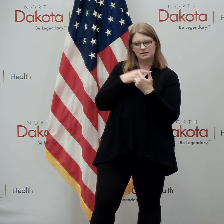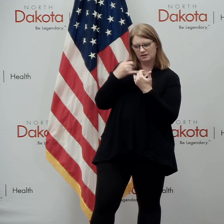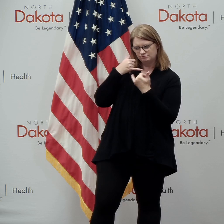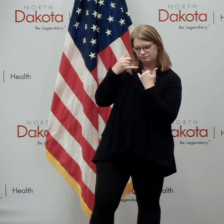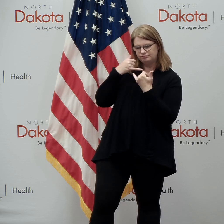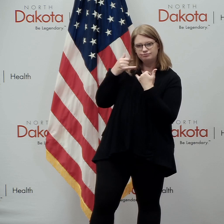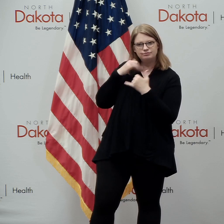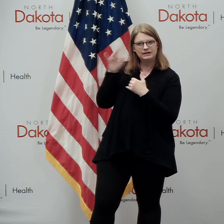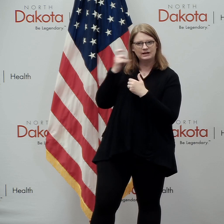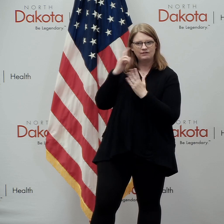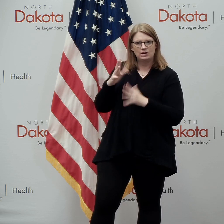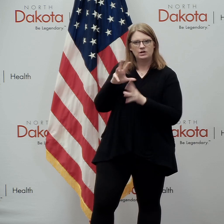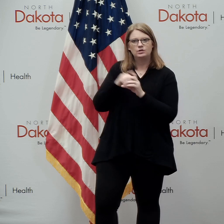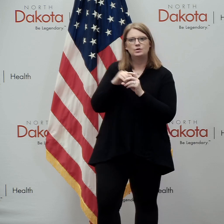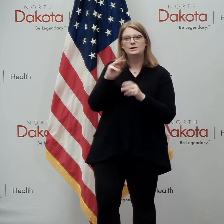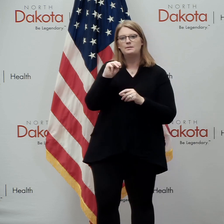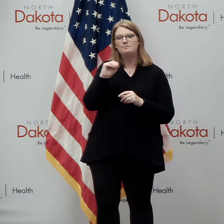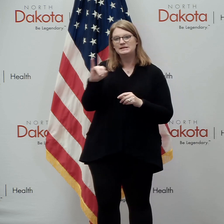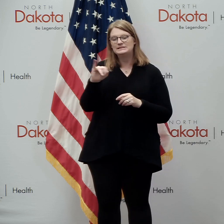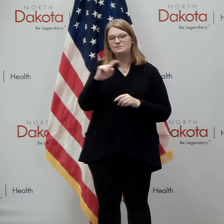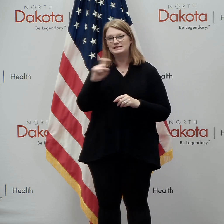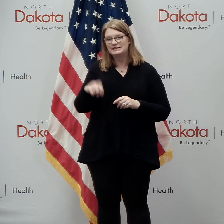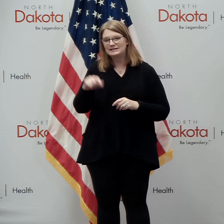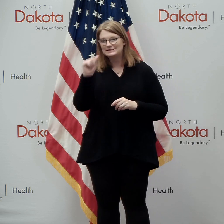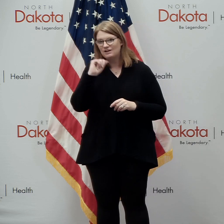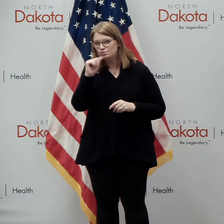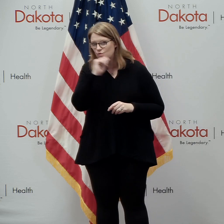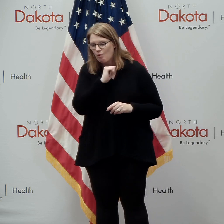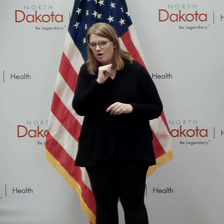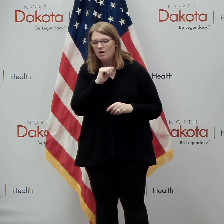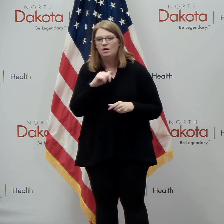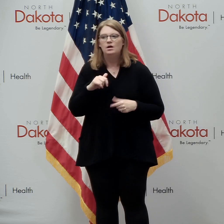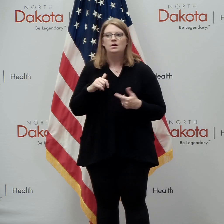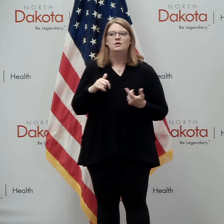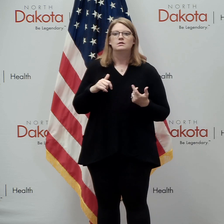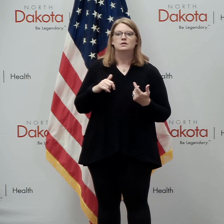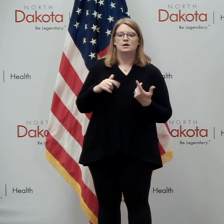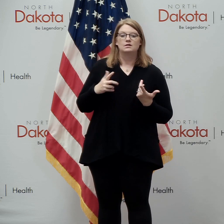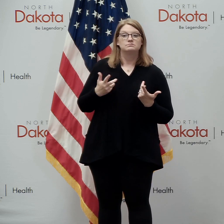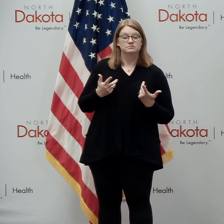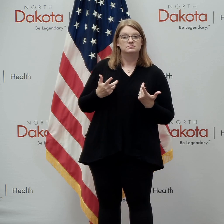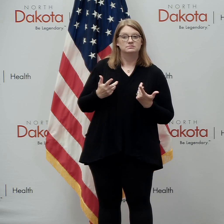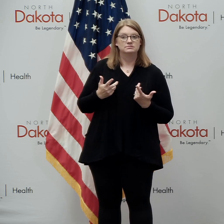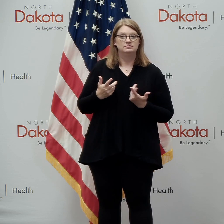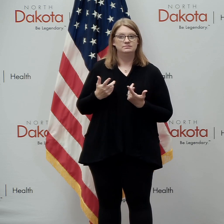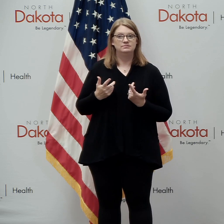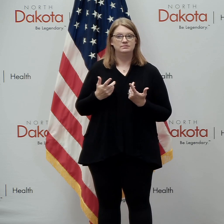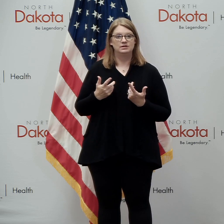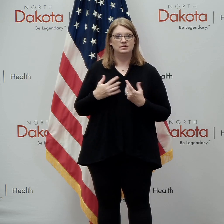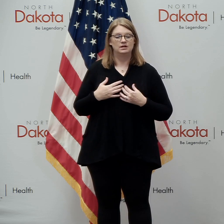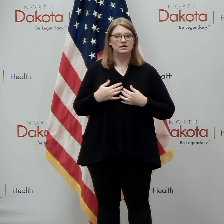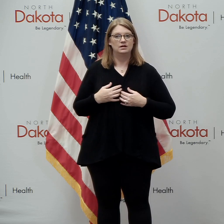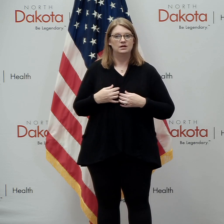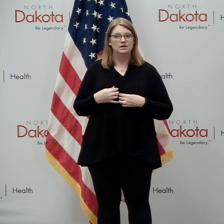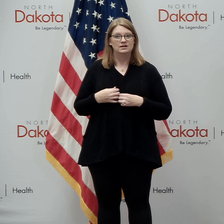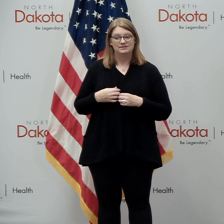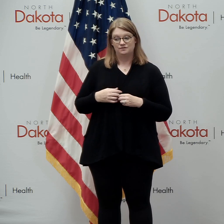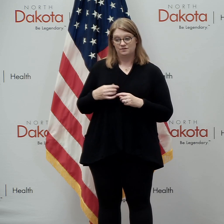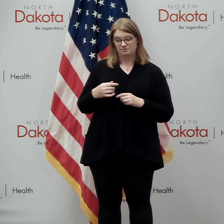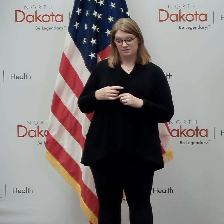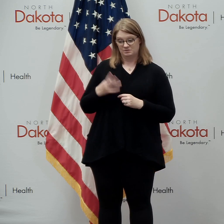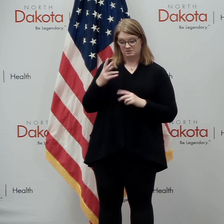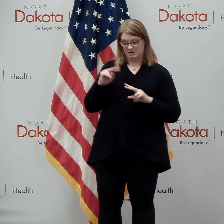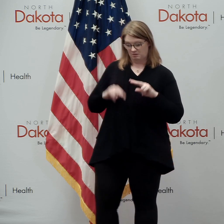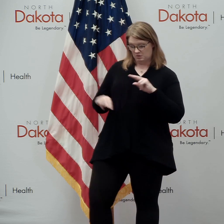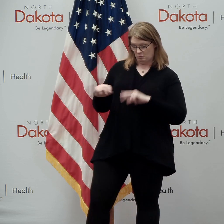with governors that included Mississippi and Texas and Arizona. Again, from what we learned down in the South, when